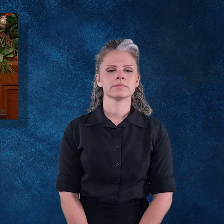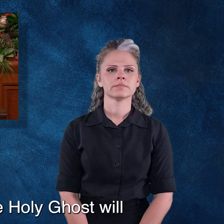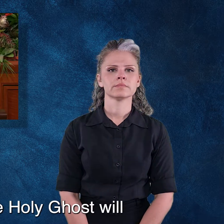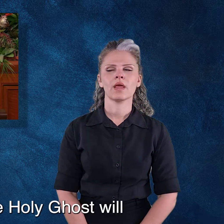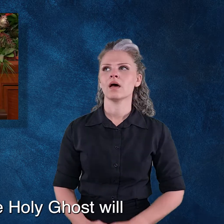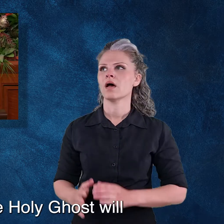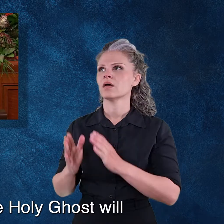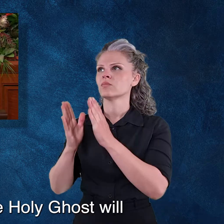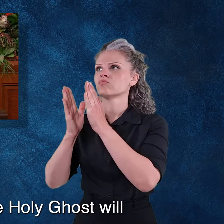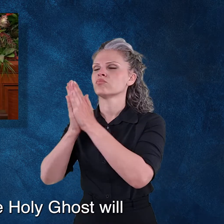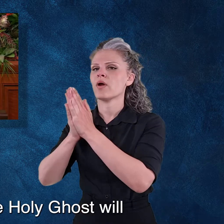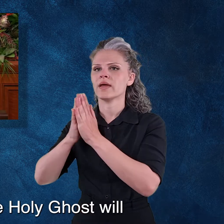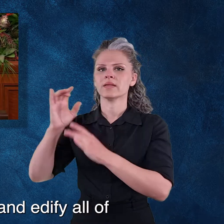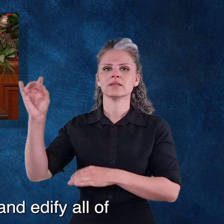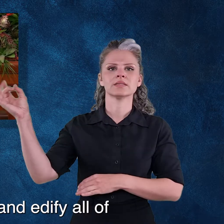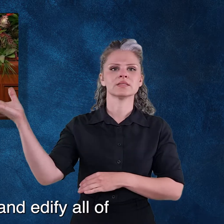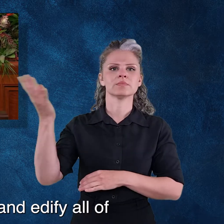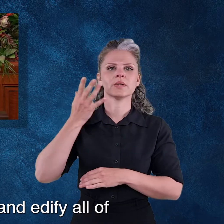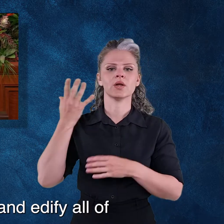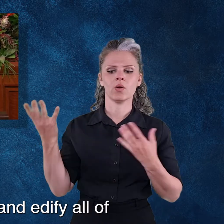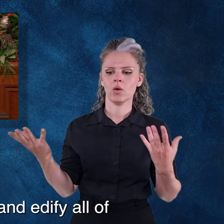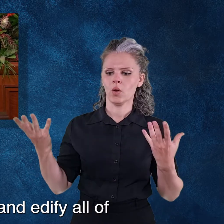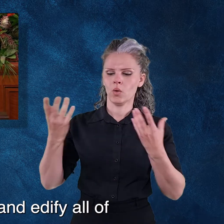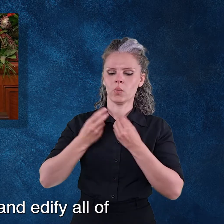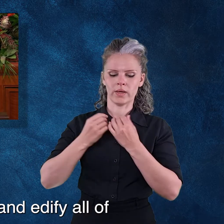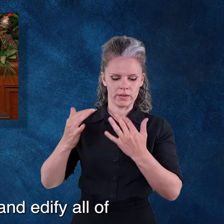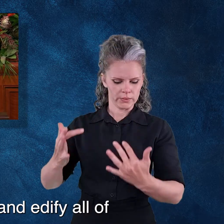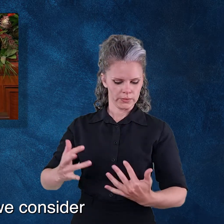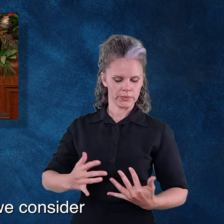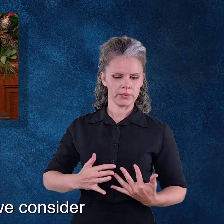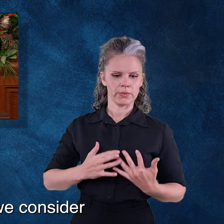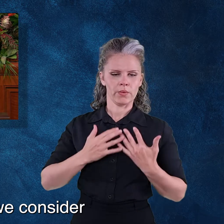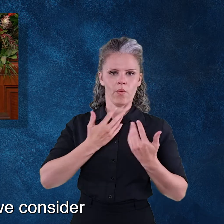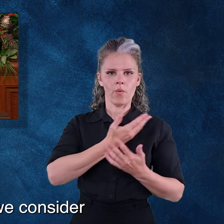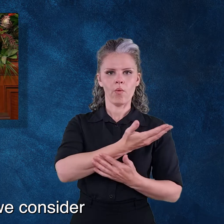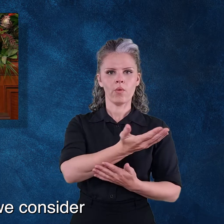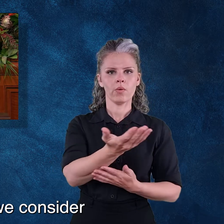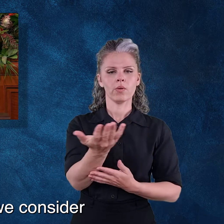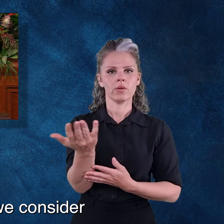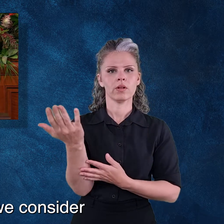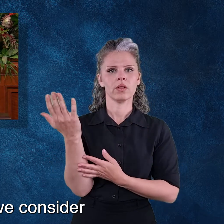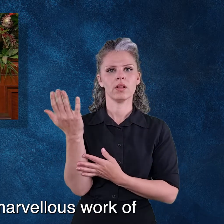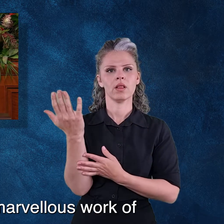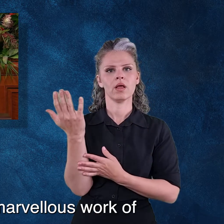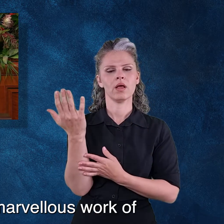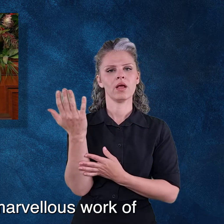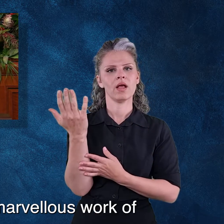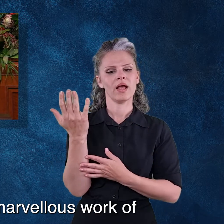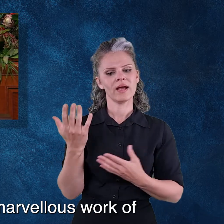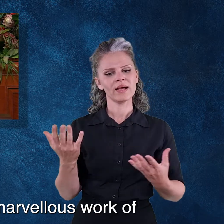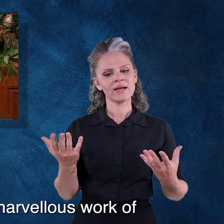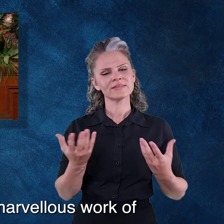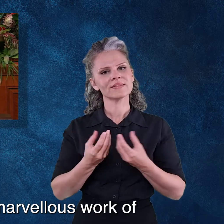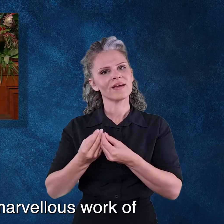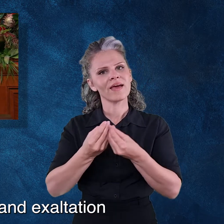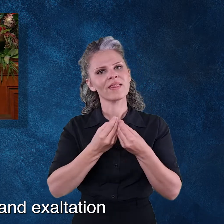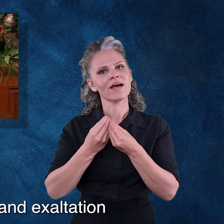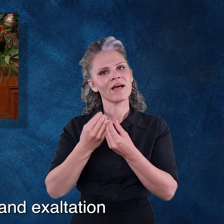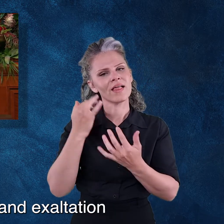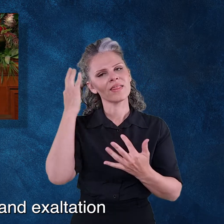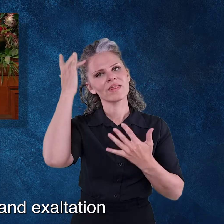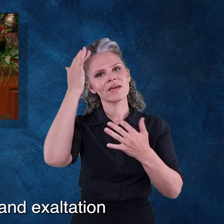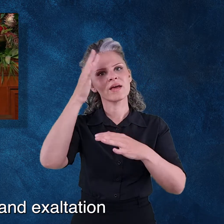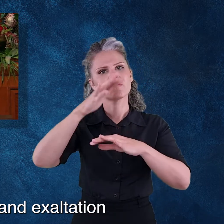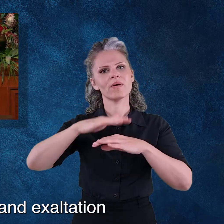I pray that the Holy Ghost will enlighten and edify all of us as we consider together the marvelous work of